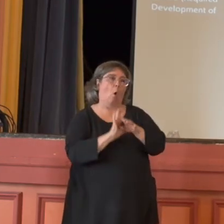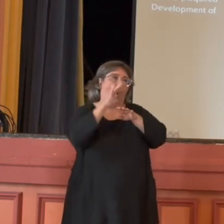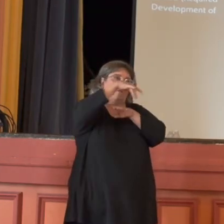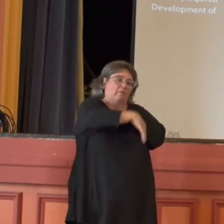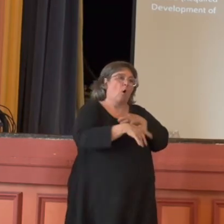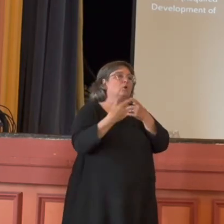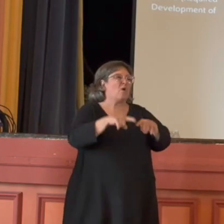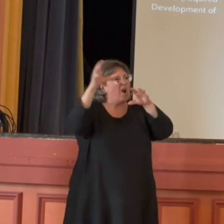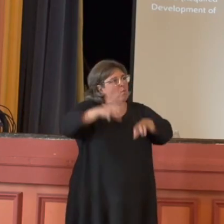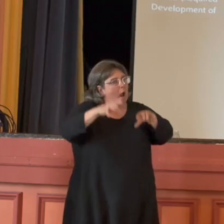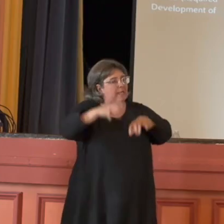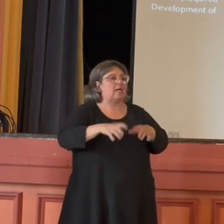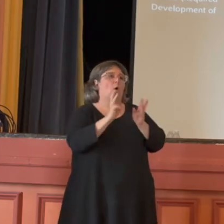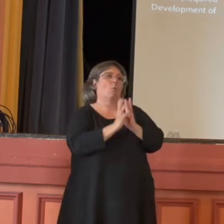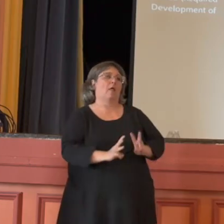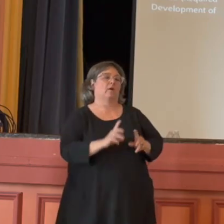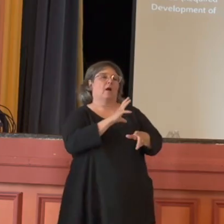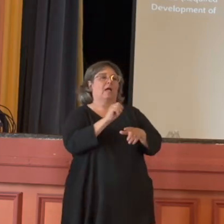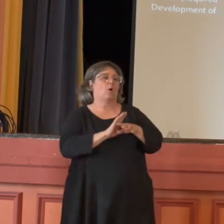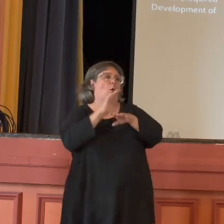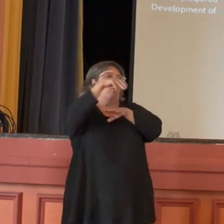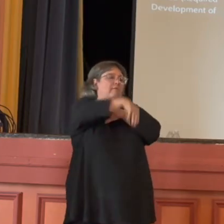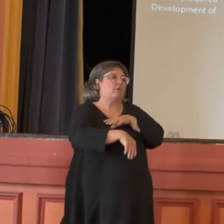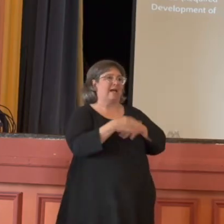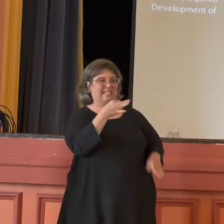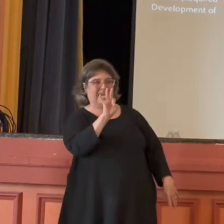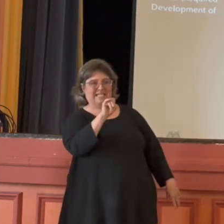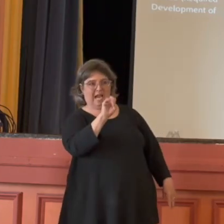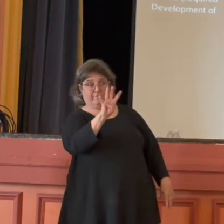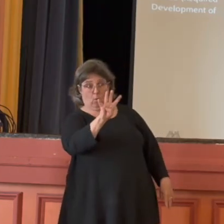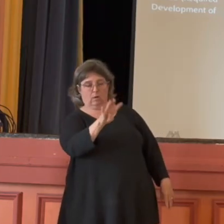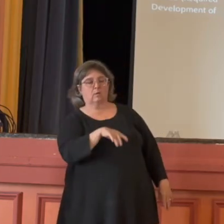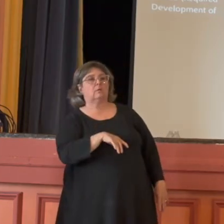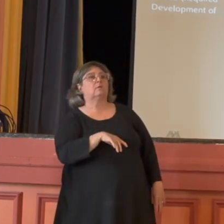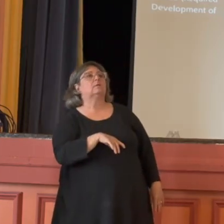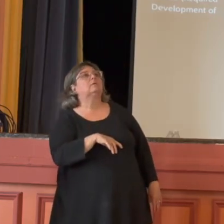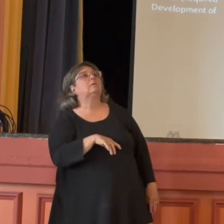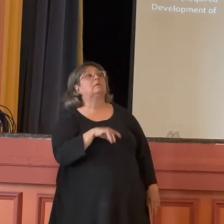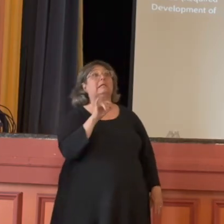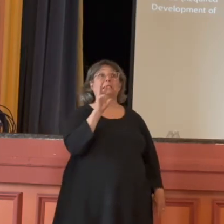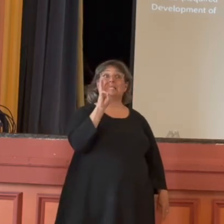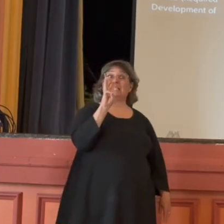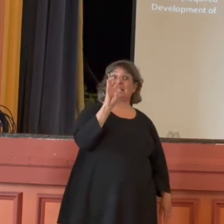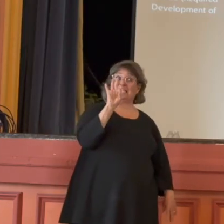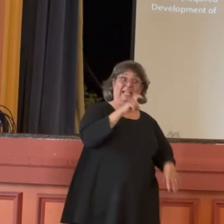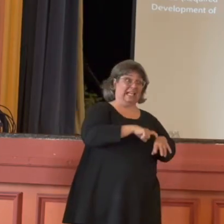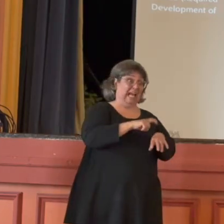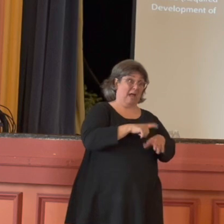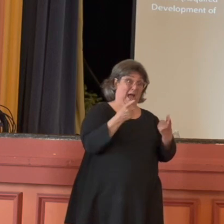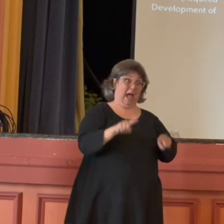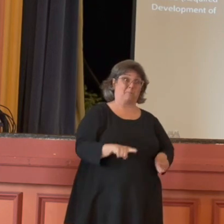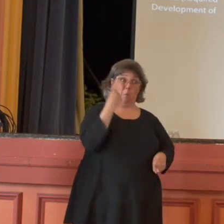during wet weather. And they still overflowed in 1994 at least 69 times per